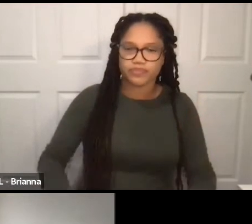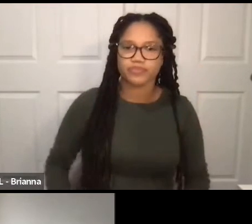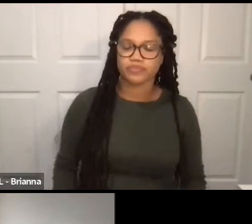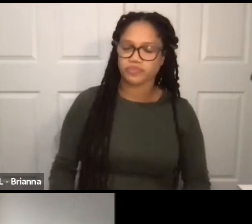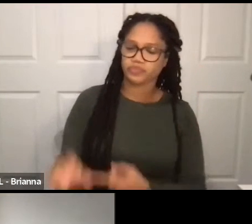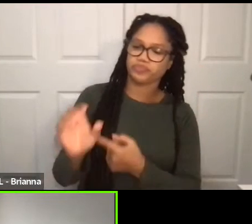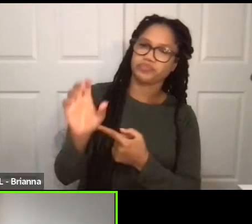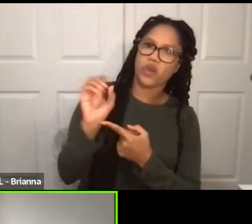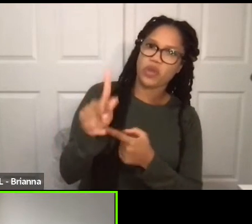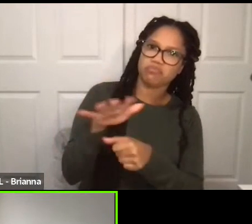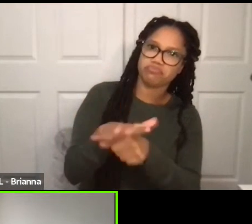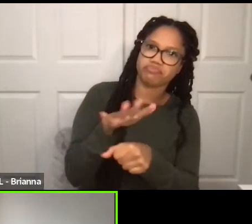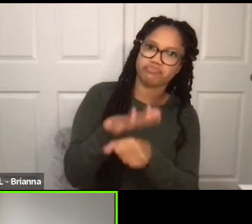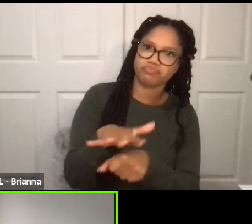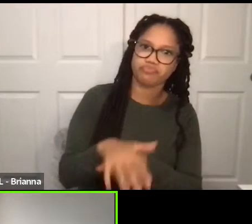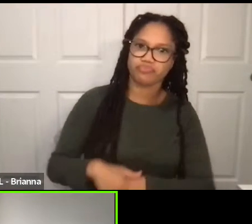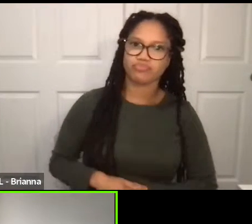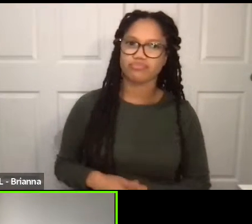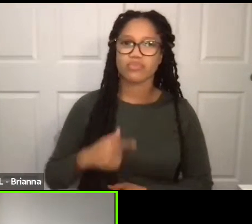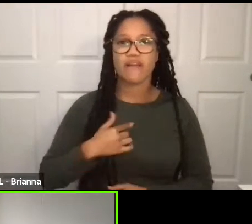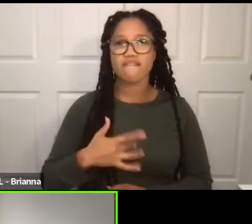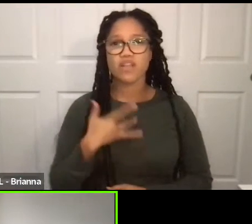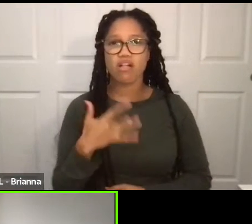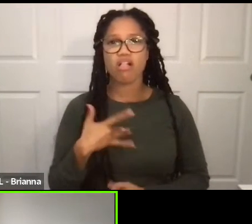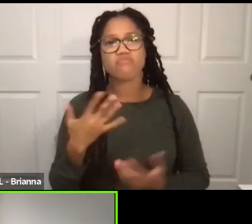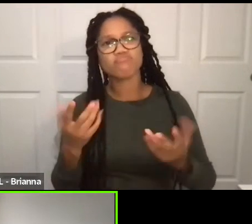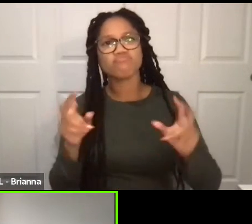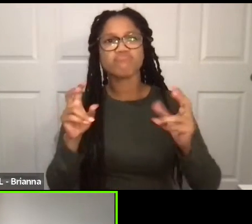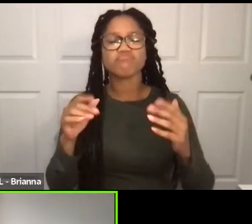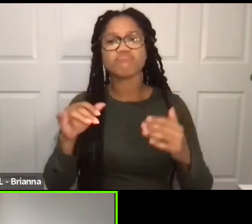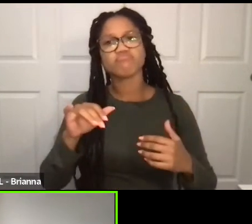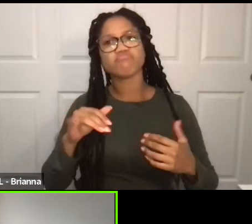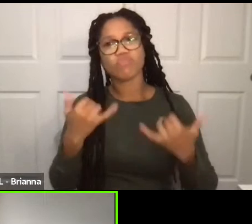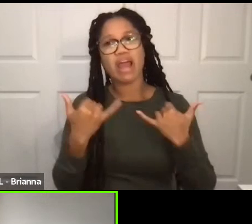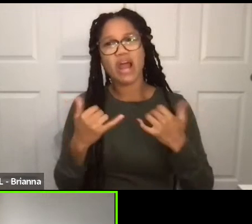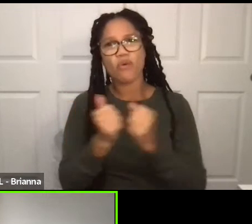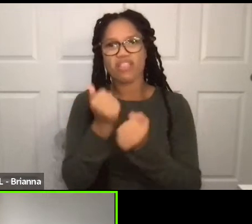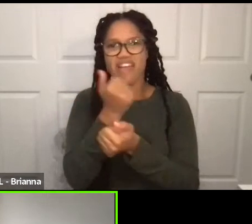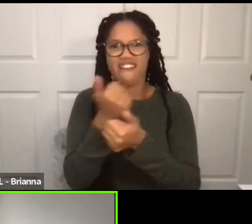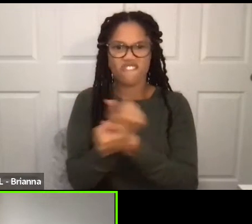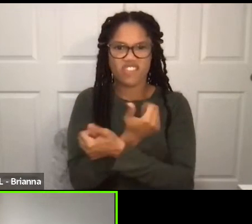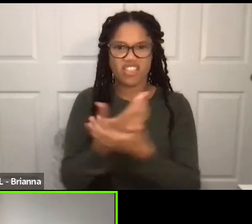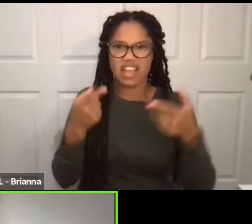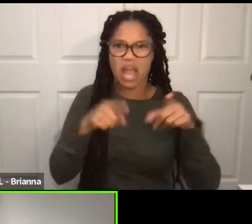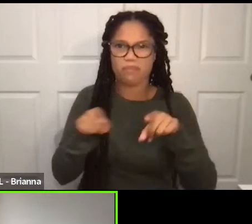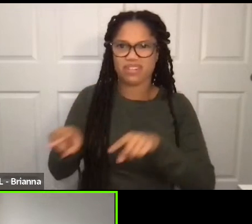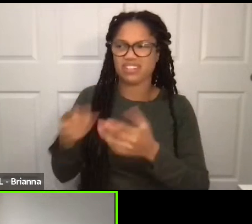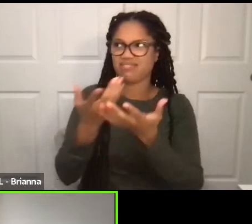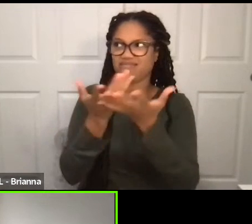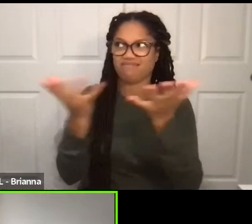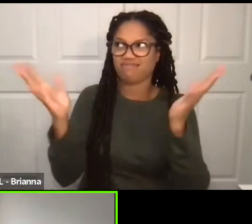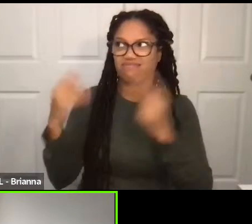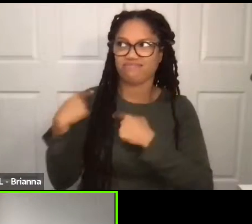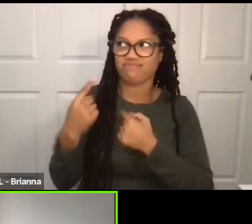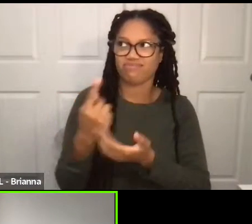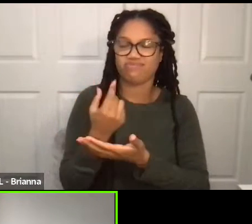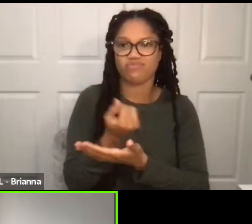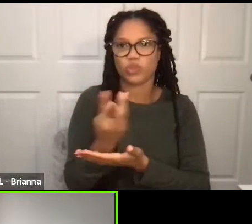that's, to me, feels very balanced with everything that's been happening over the past, specifically last few